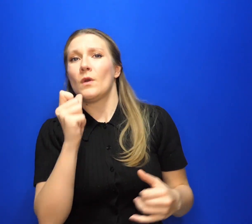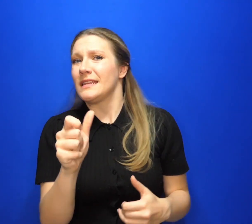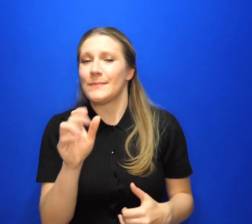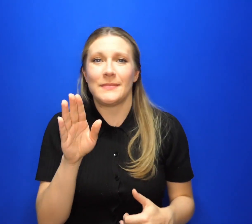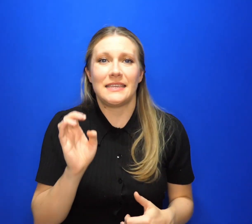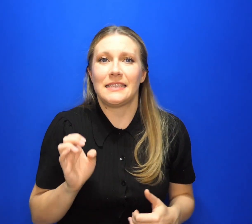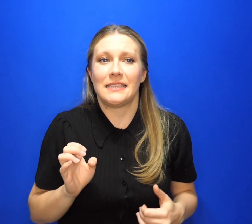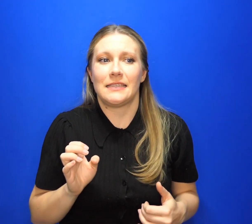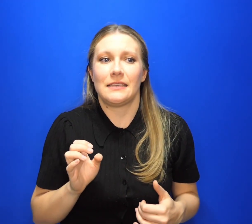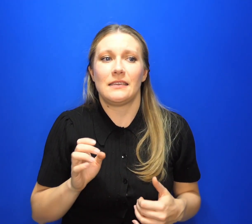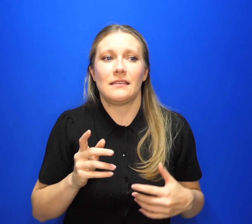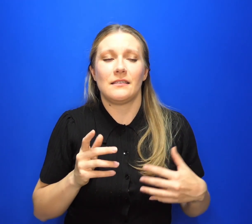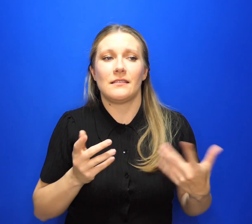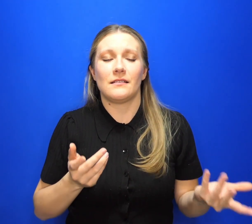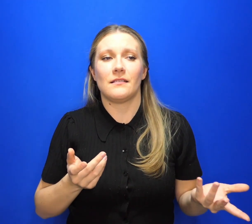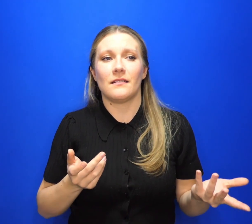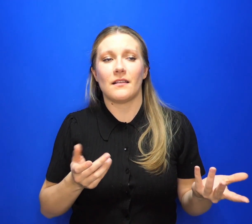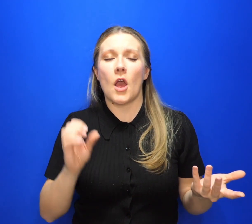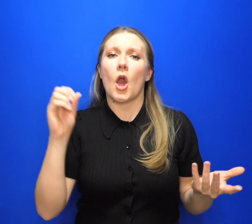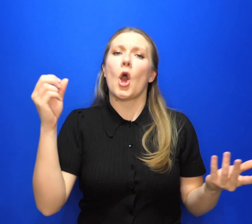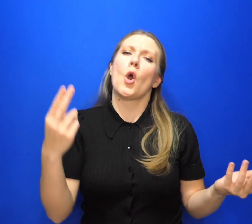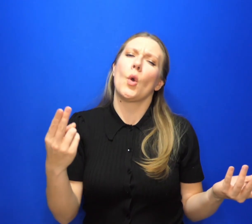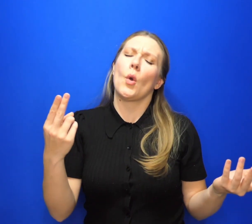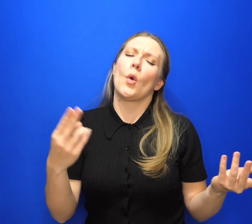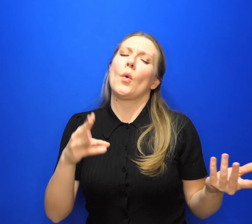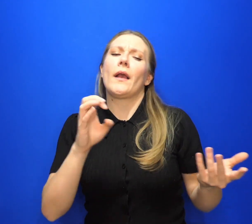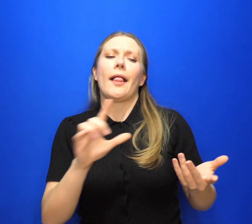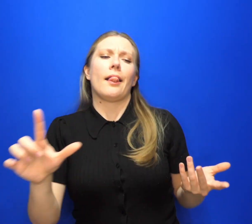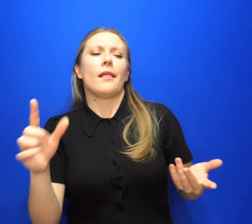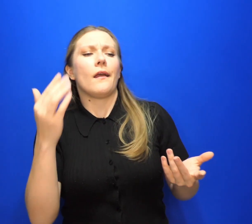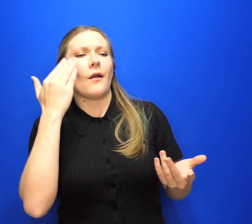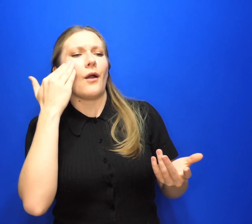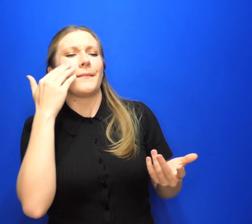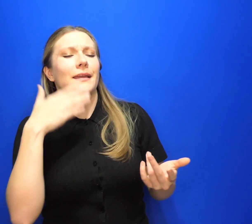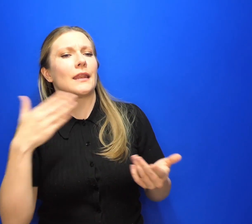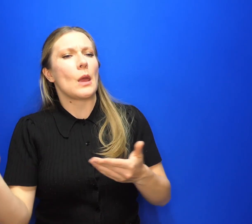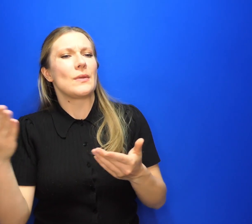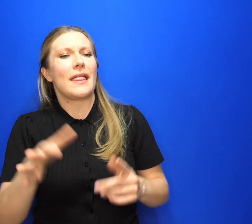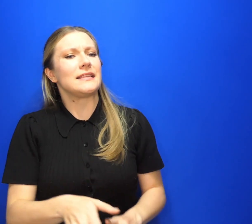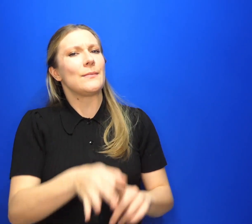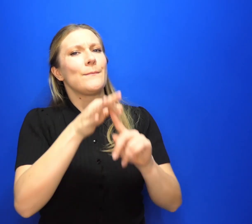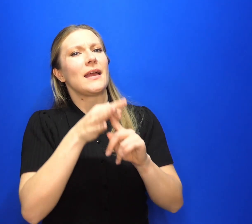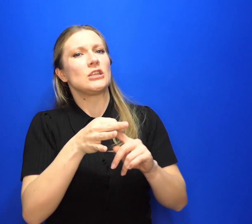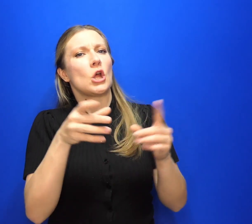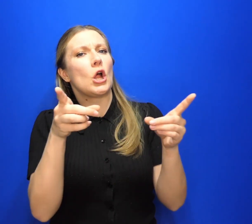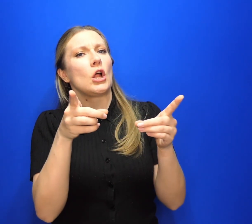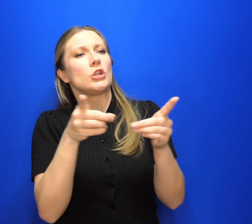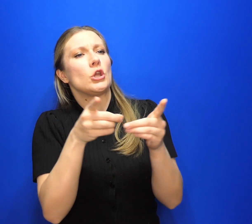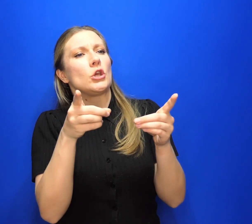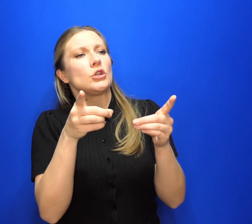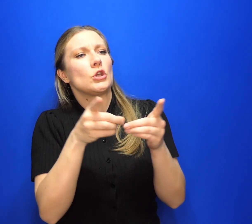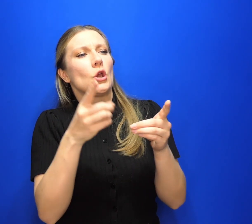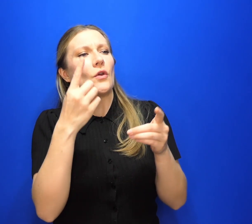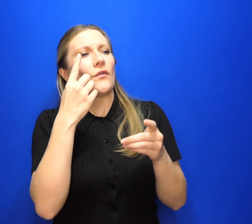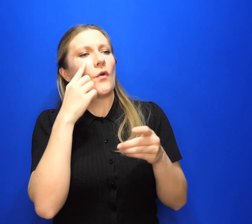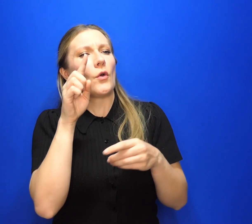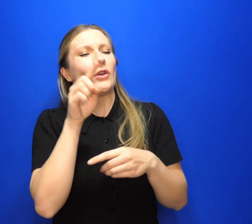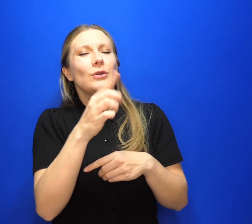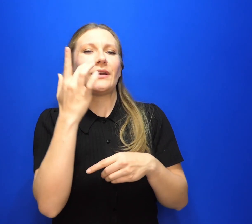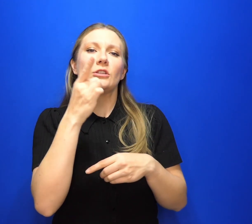well, I'm going to bring that special dessert for you because you have diabetes, kind of like the weird comments that you end